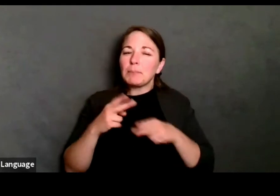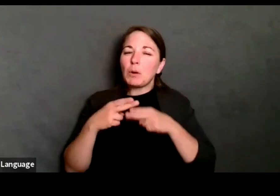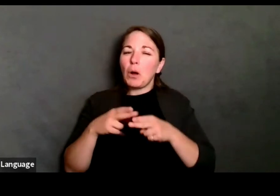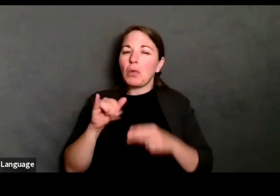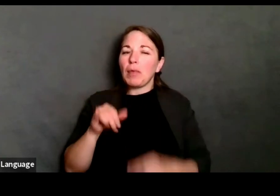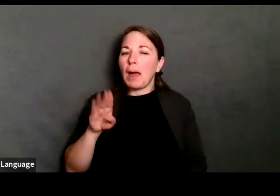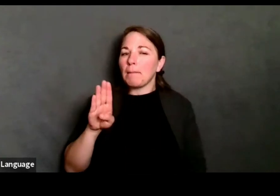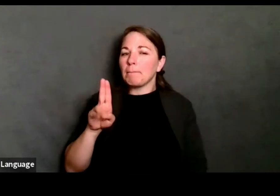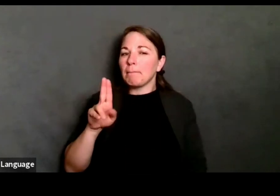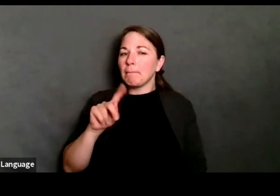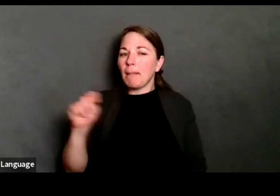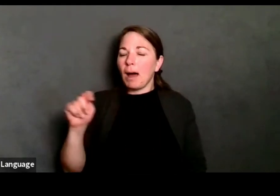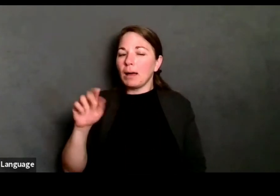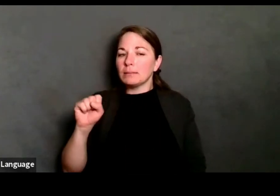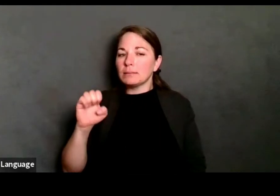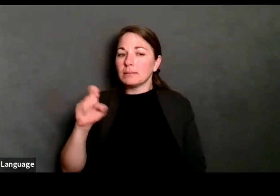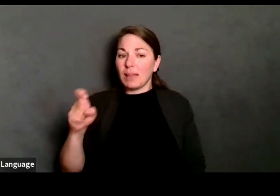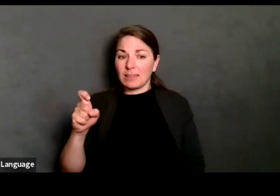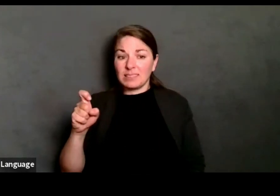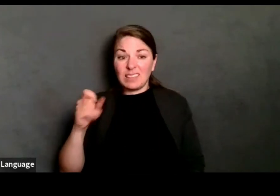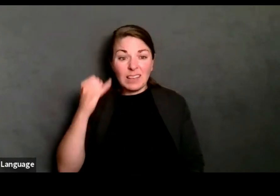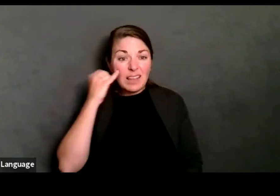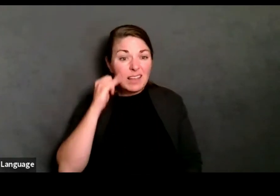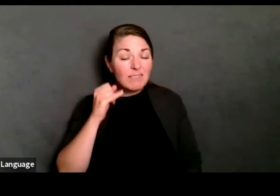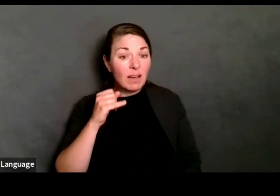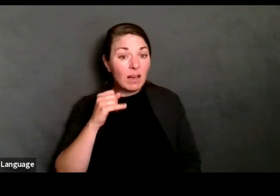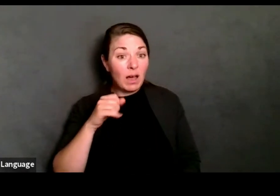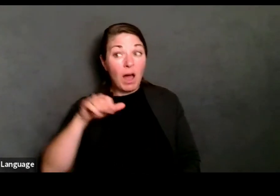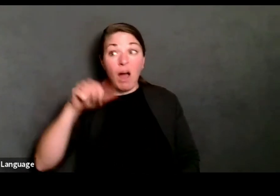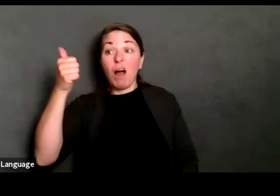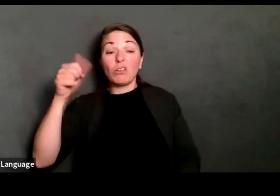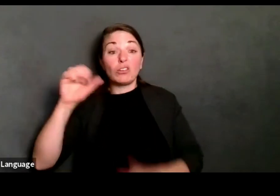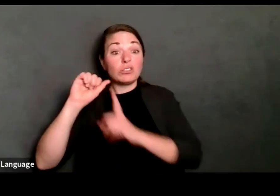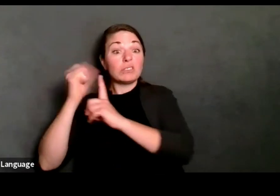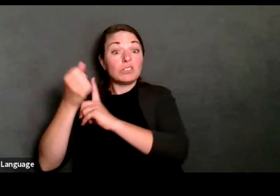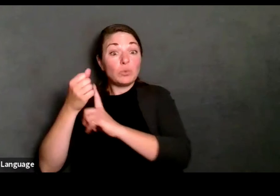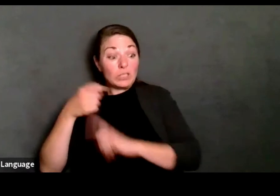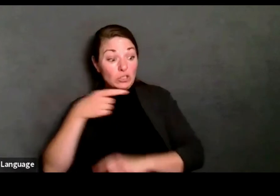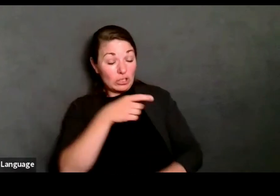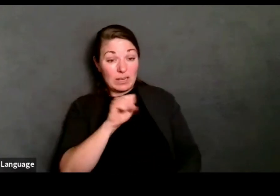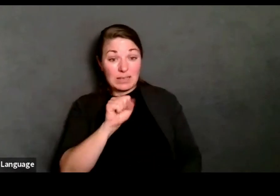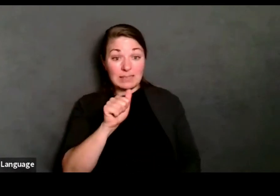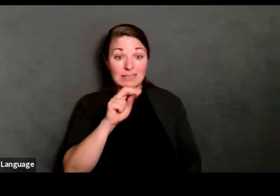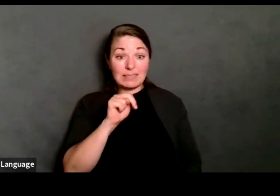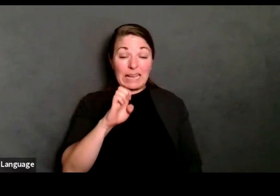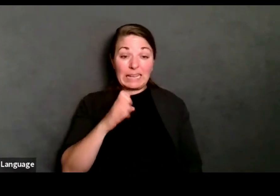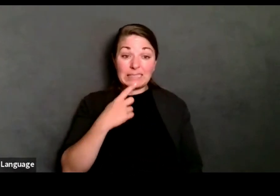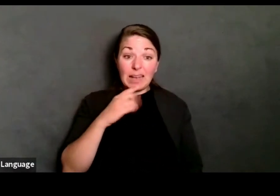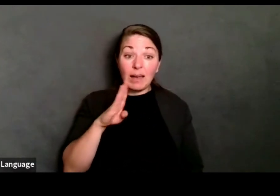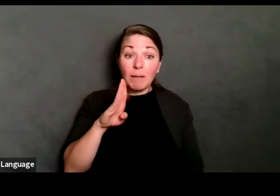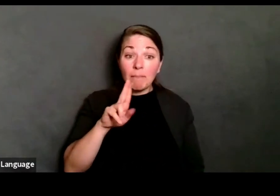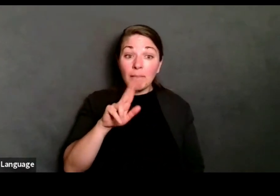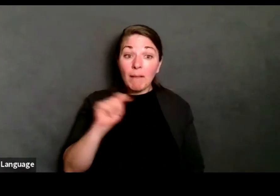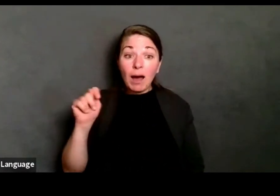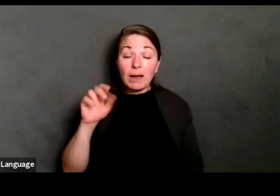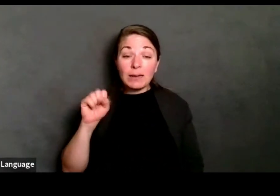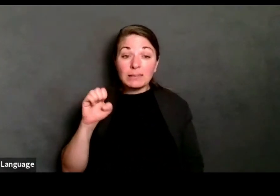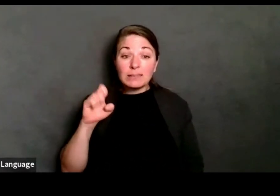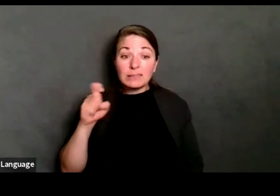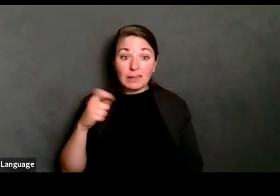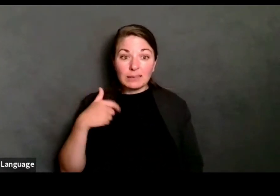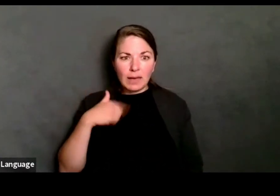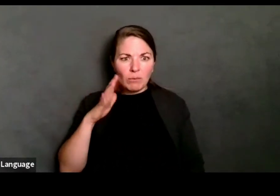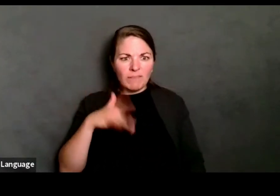SANE had referred to anal rape as forced butt sex in a different context, I would have hated it. But in that moment, she was helping